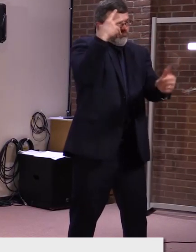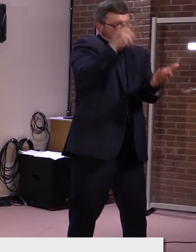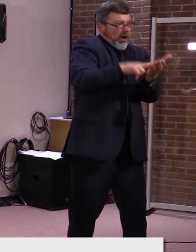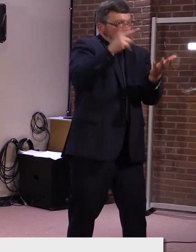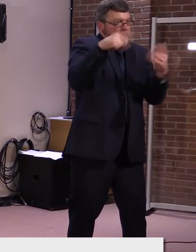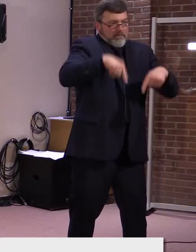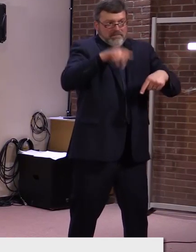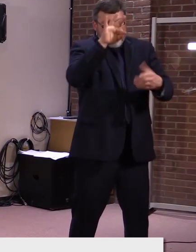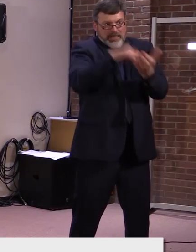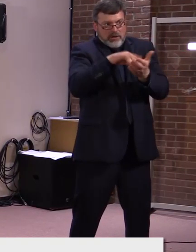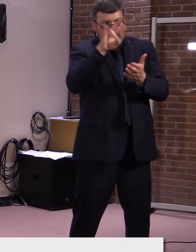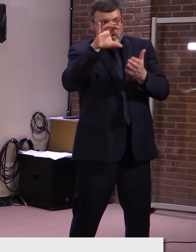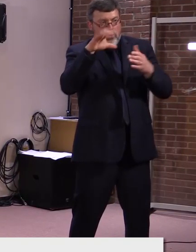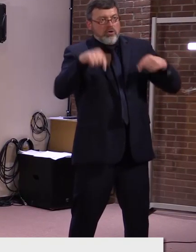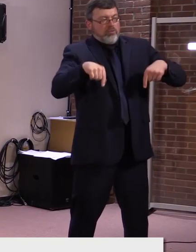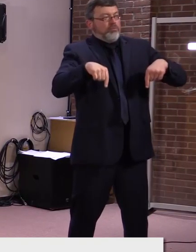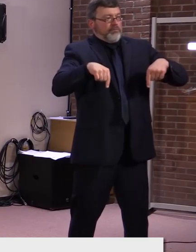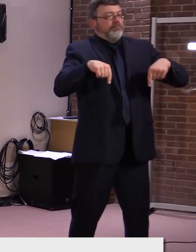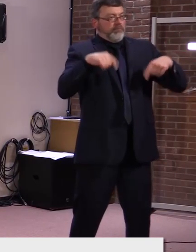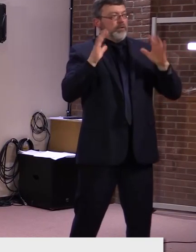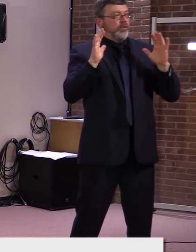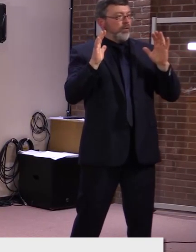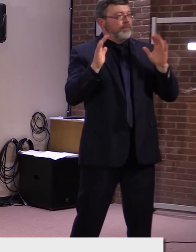healthvermont.gov/myvaccine, or you can call